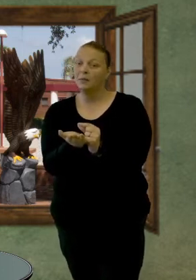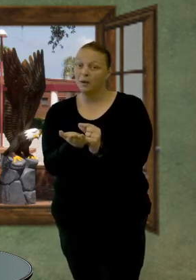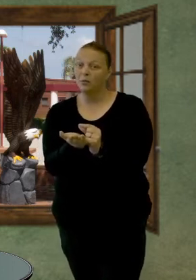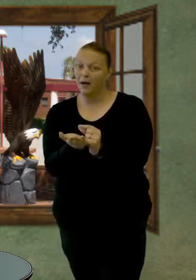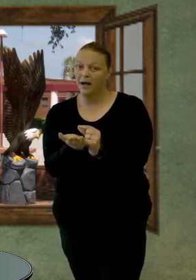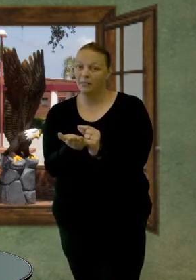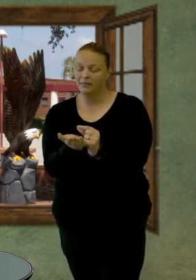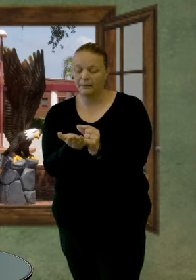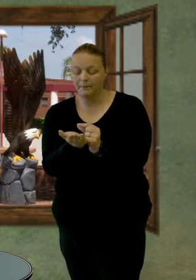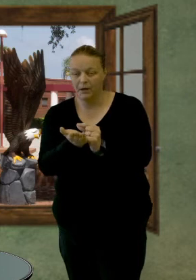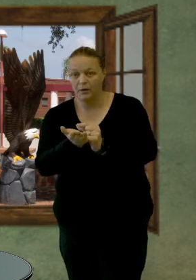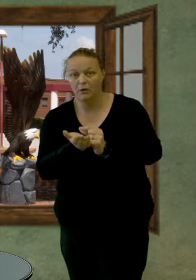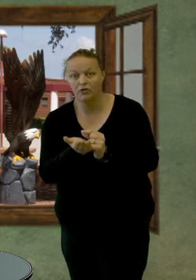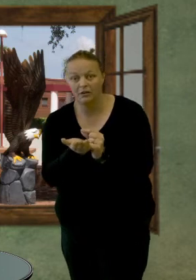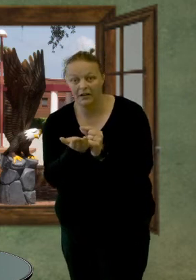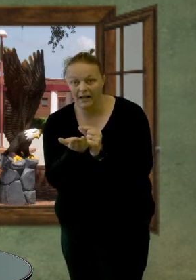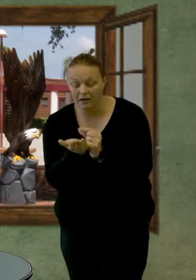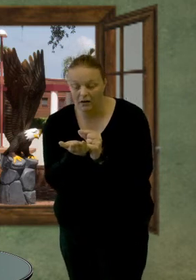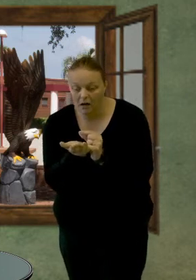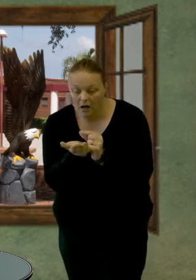bubble pops. Go, gentle air.